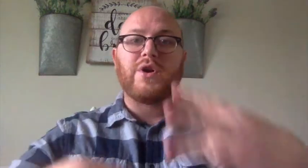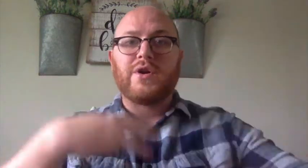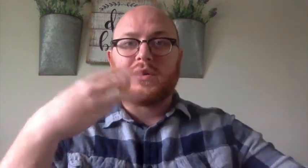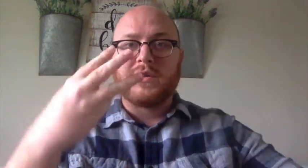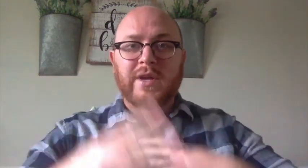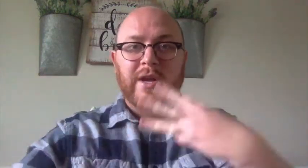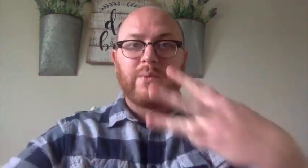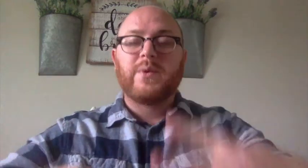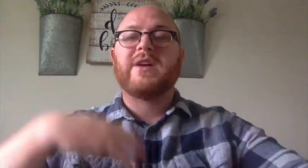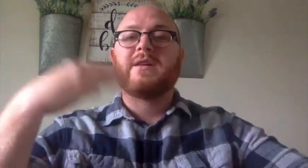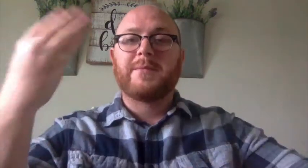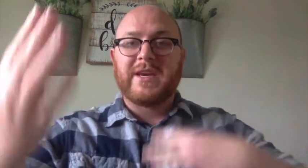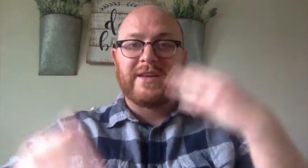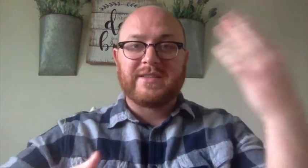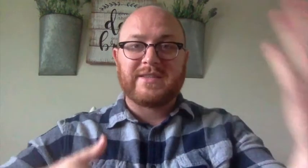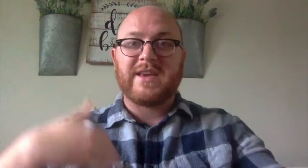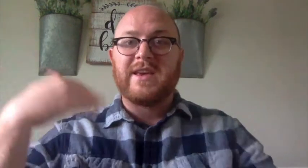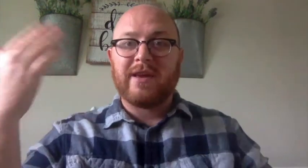world will be seen.